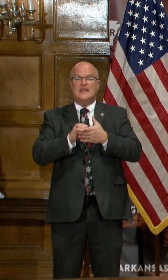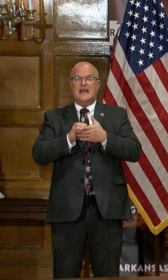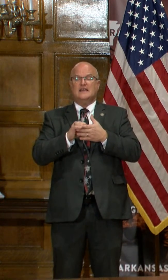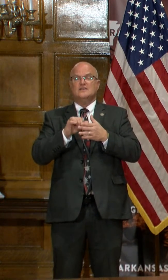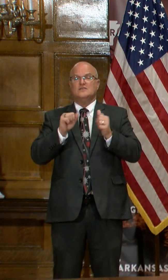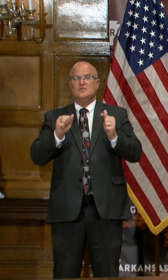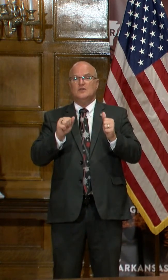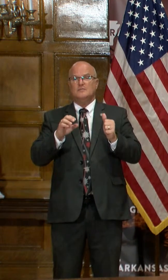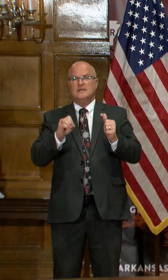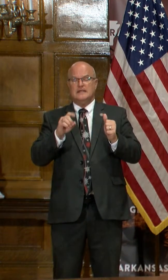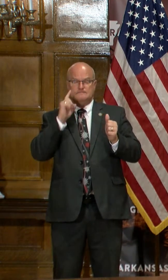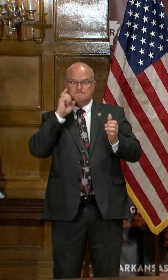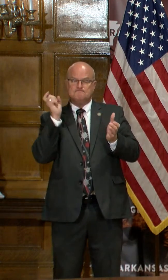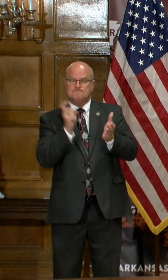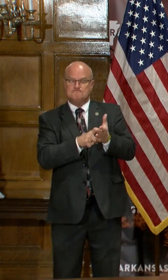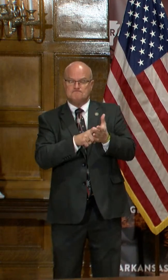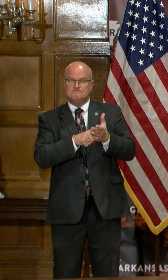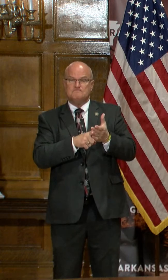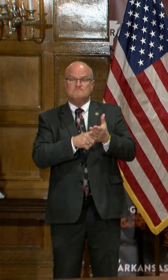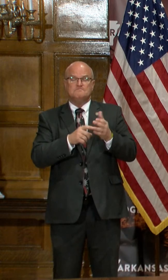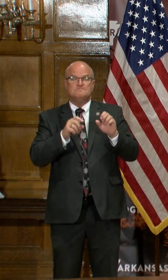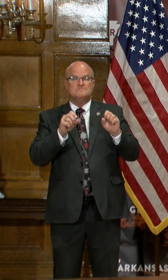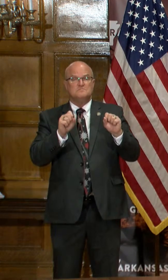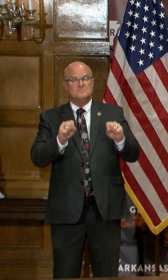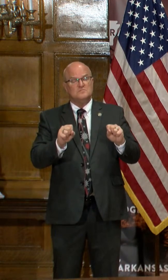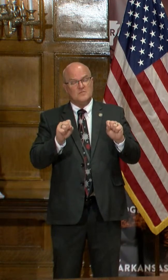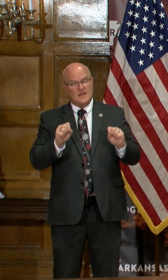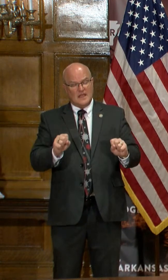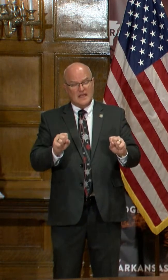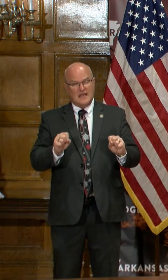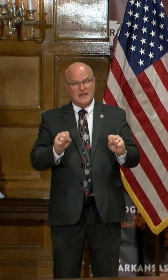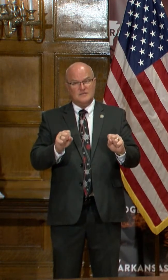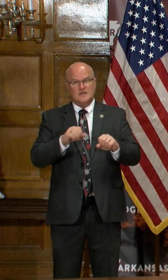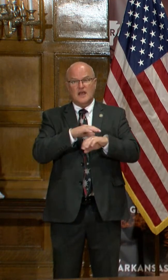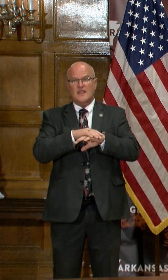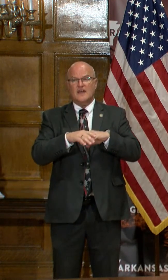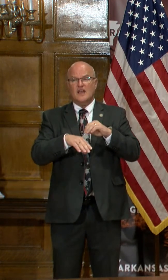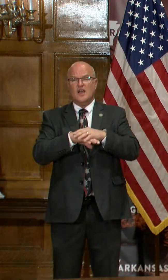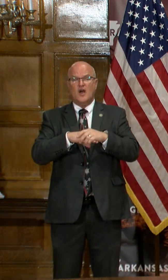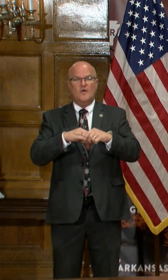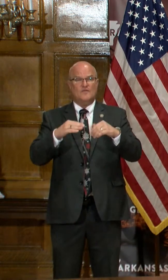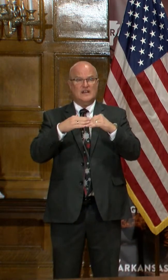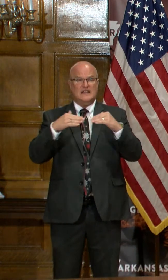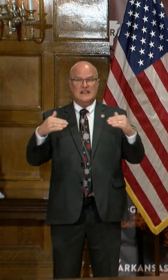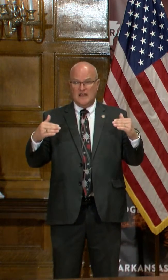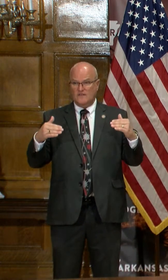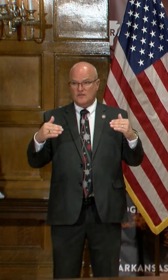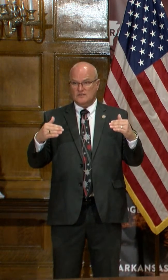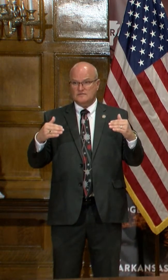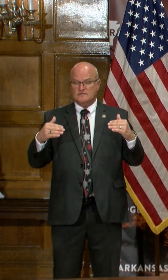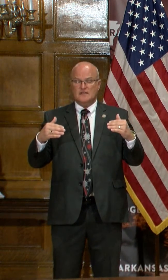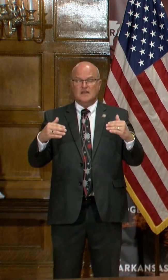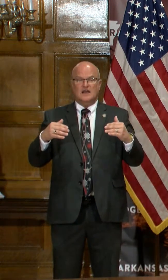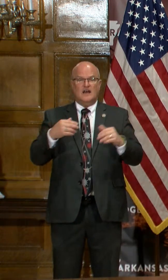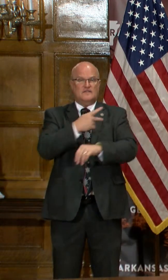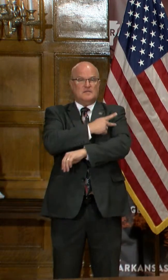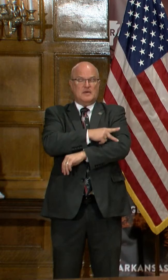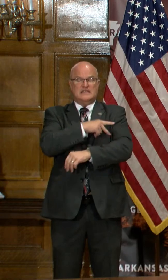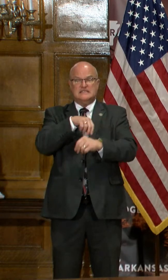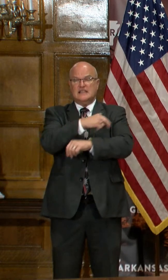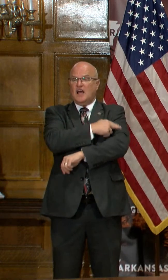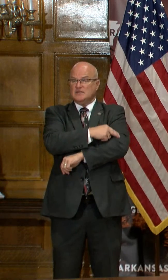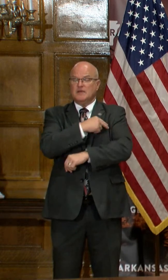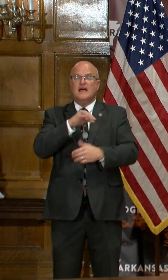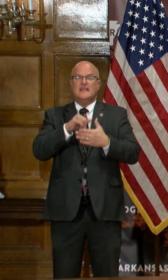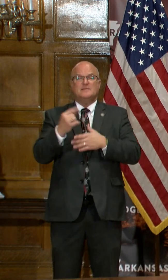comment or be a marker of perhaps the comfort level of physicians that are taking care of patients in the hospital. And